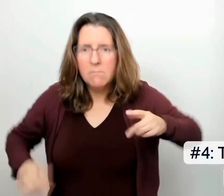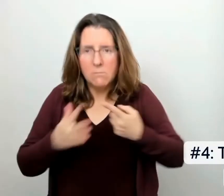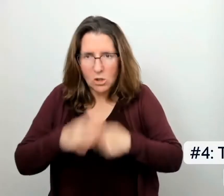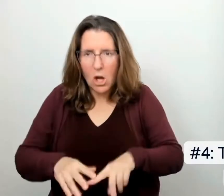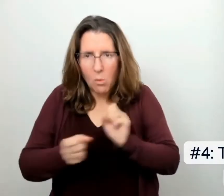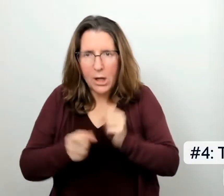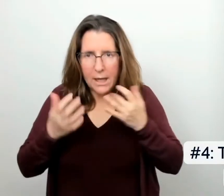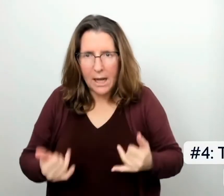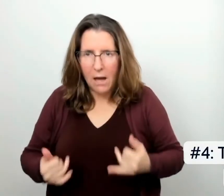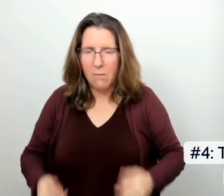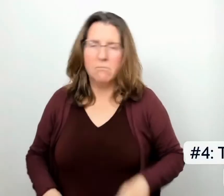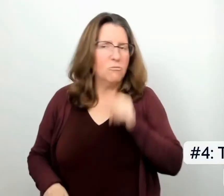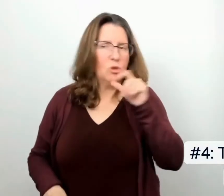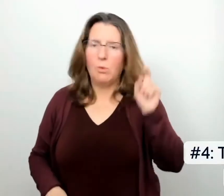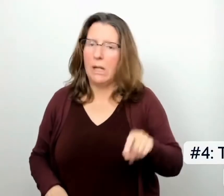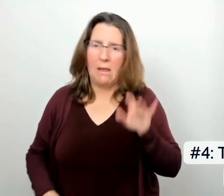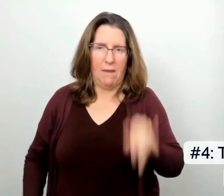prodding them along in their learning.